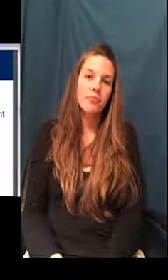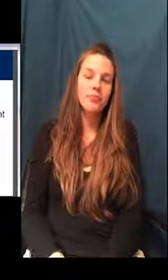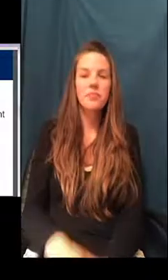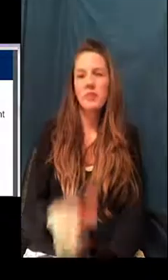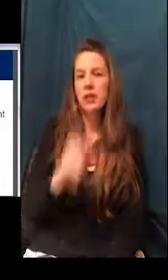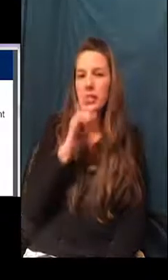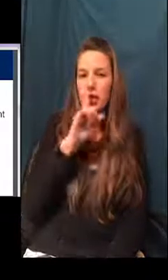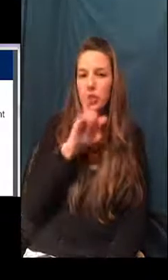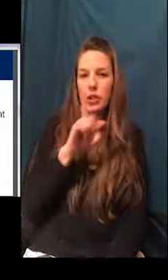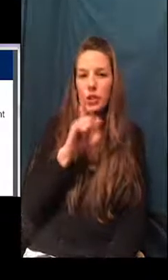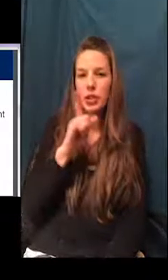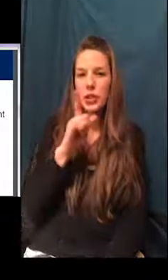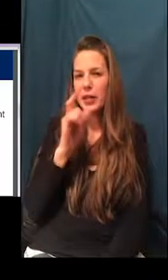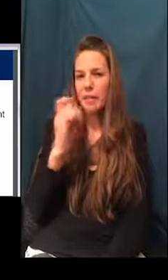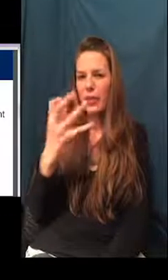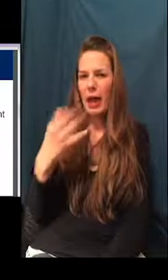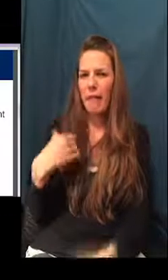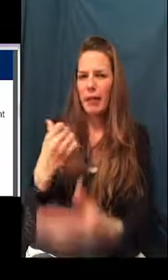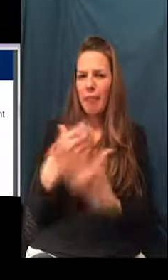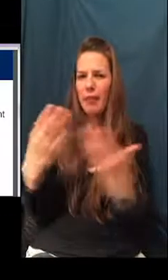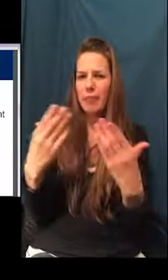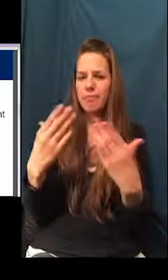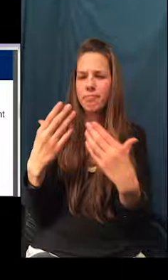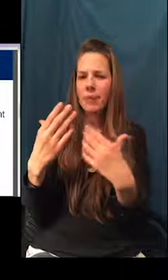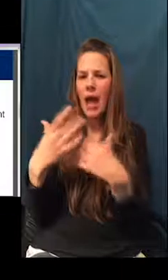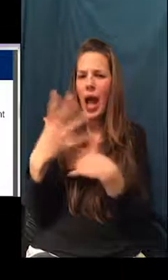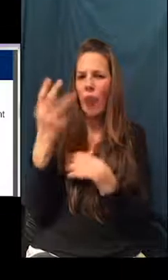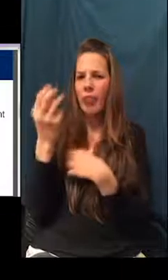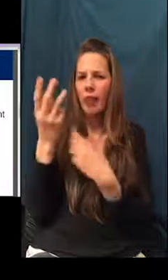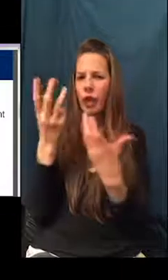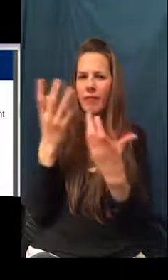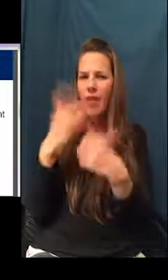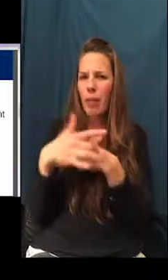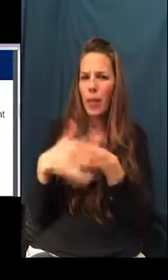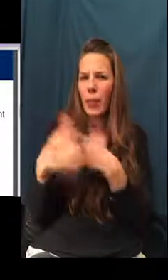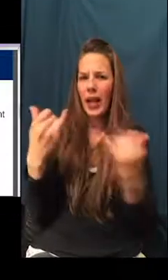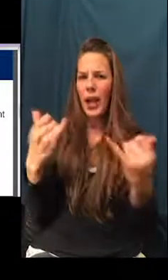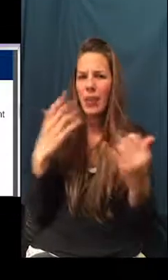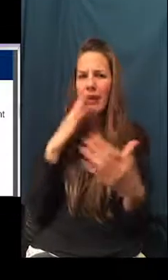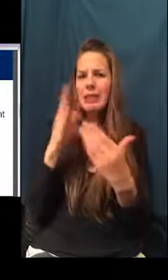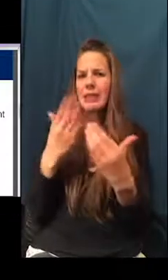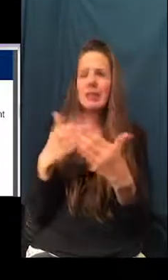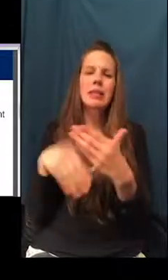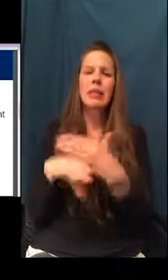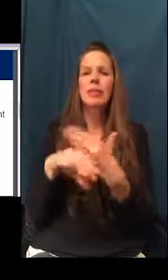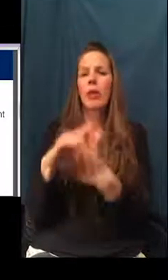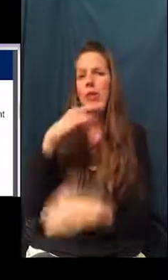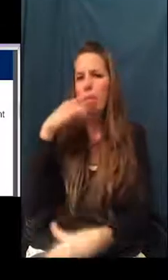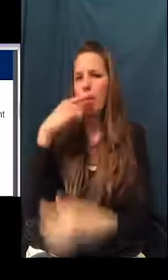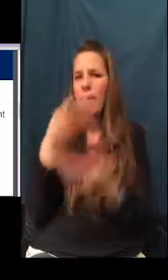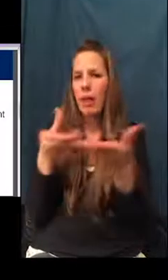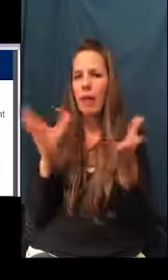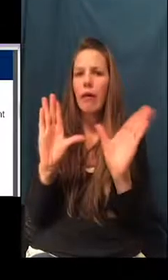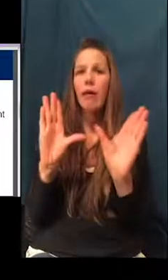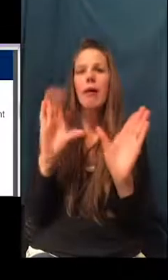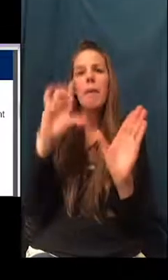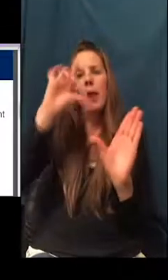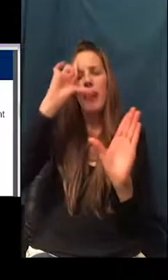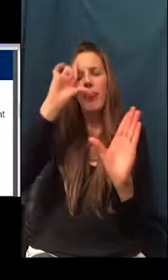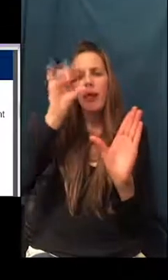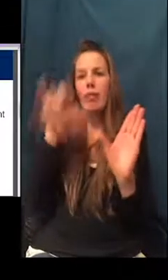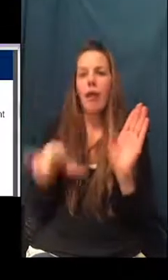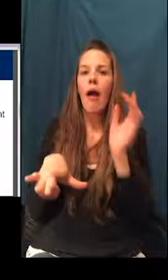I'm not sure if we have anything out there right now that is like easily accessible to the public, but I think